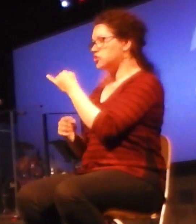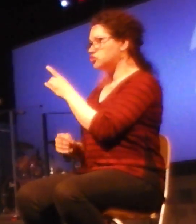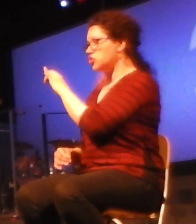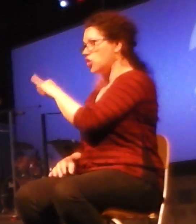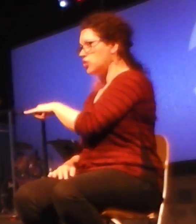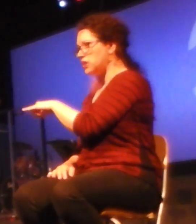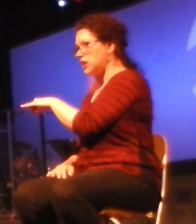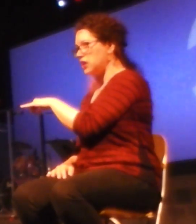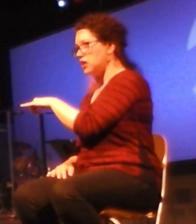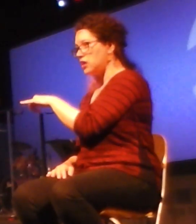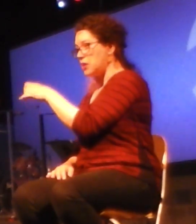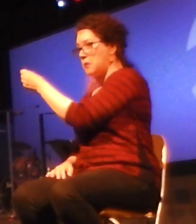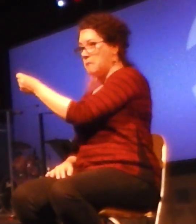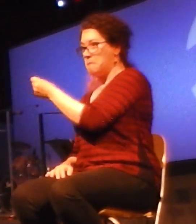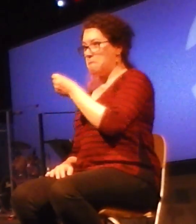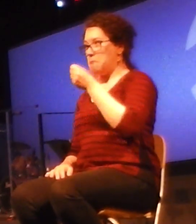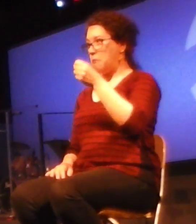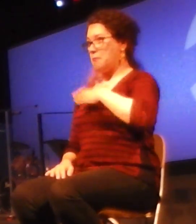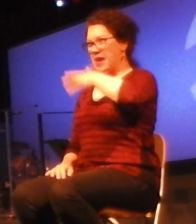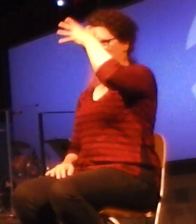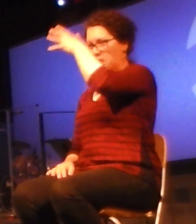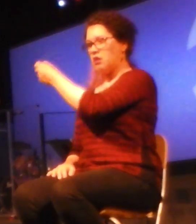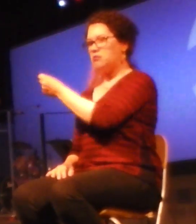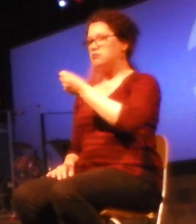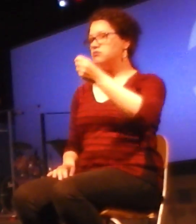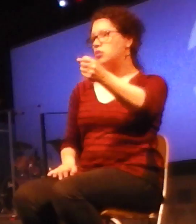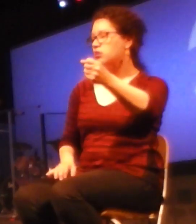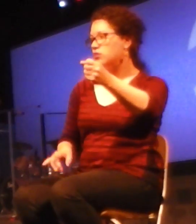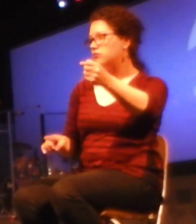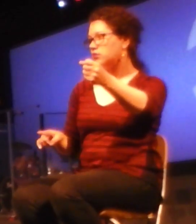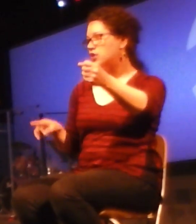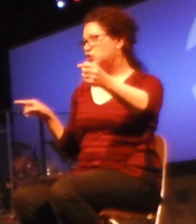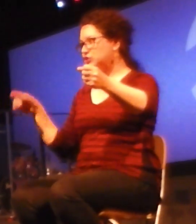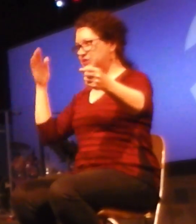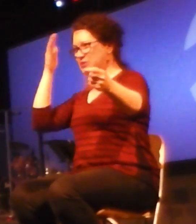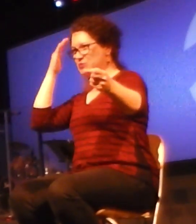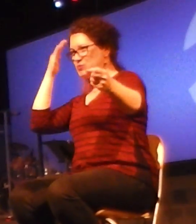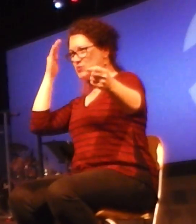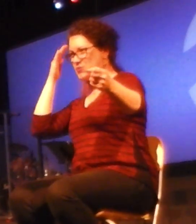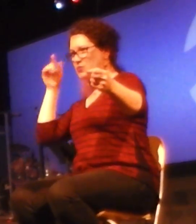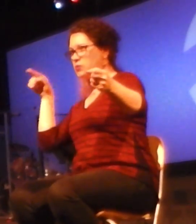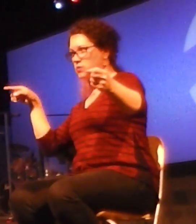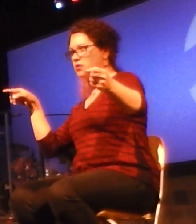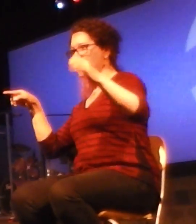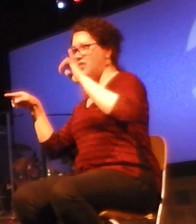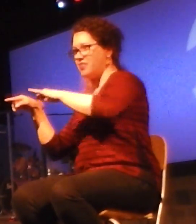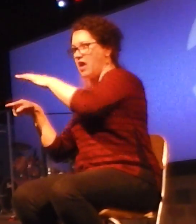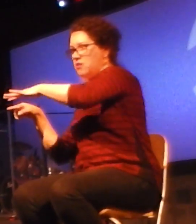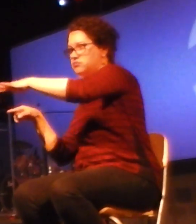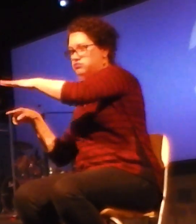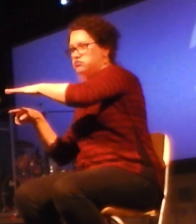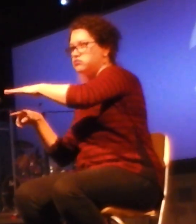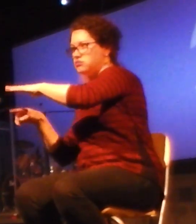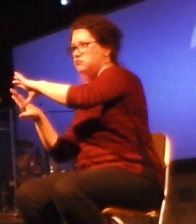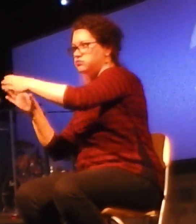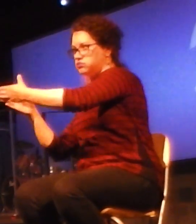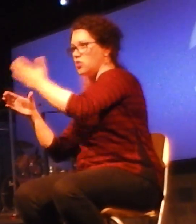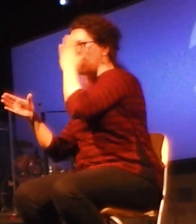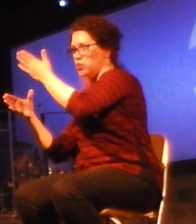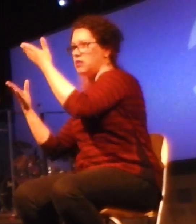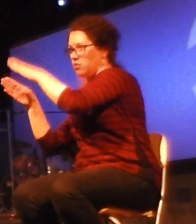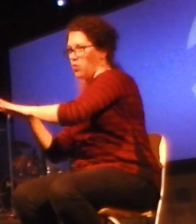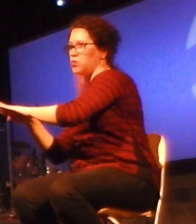moved him out of that division to another division because she knew all along that department was going